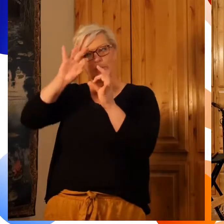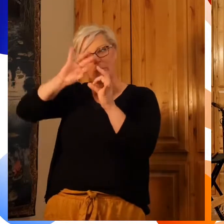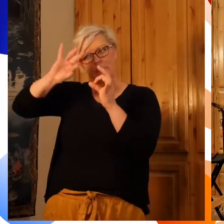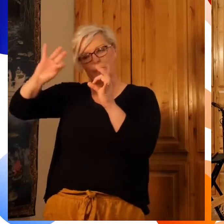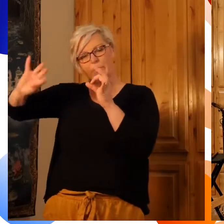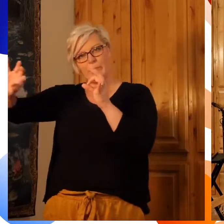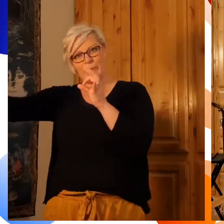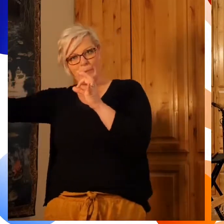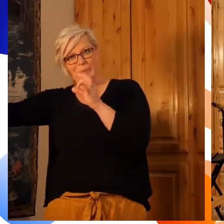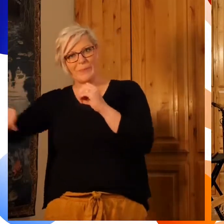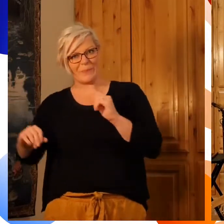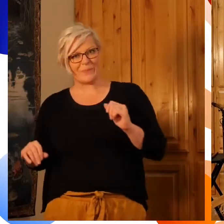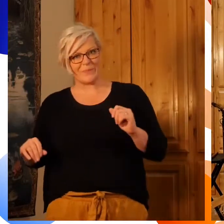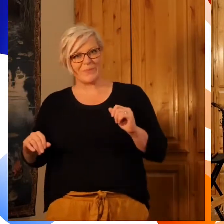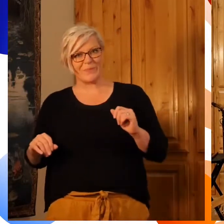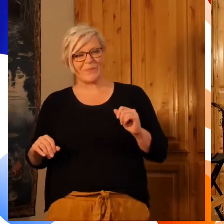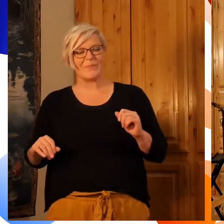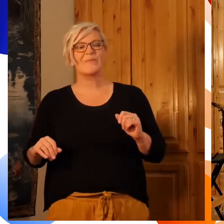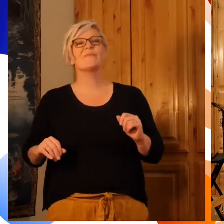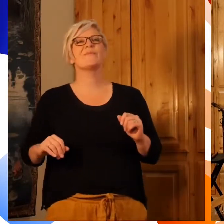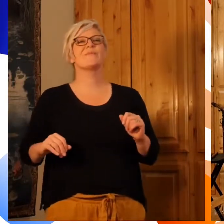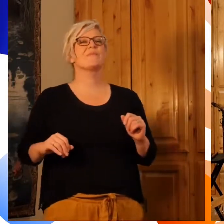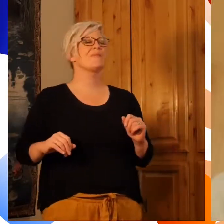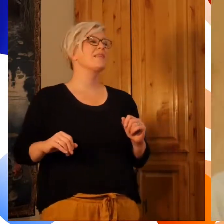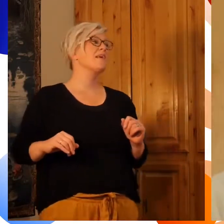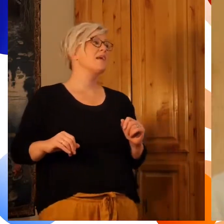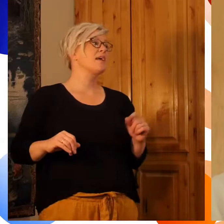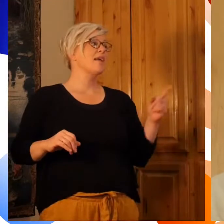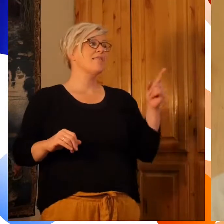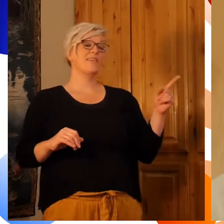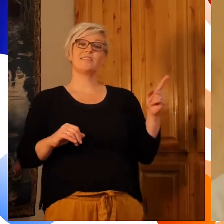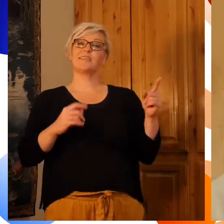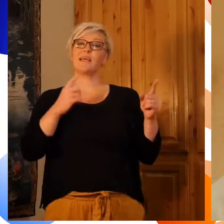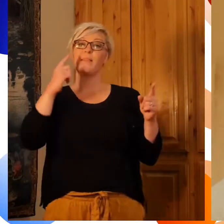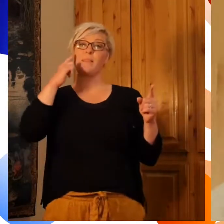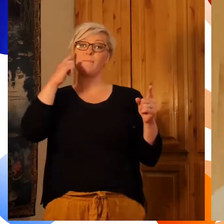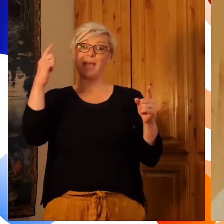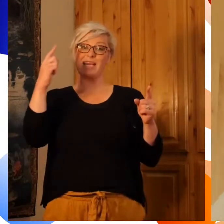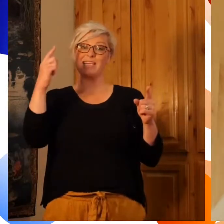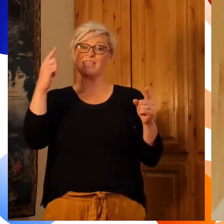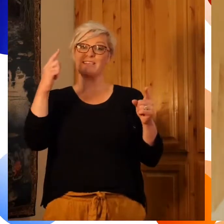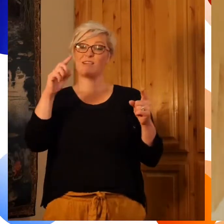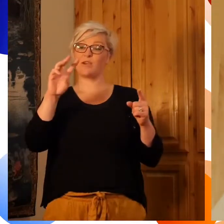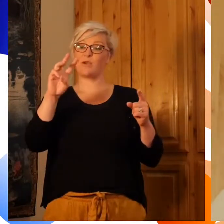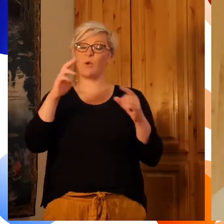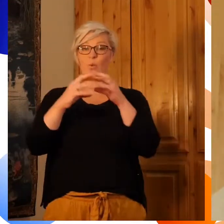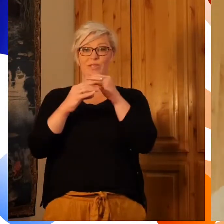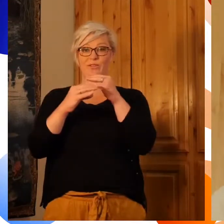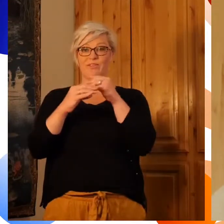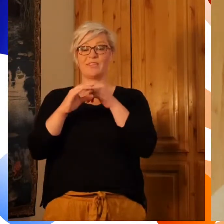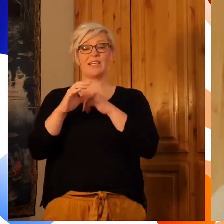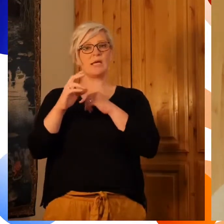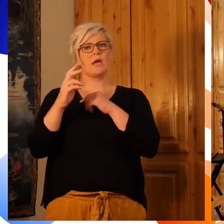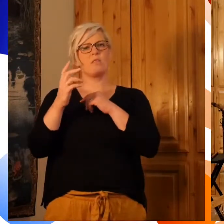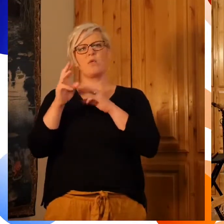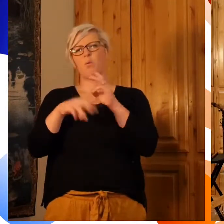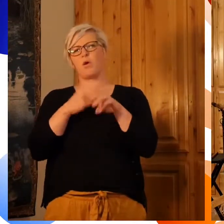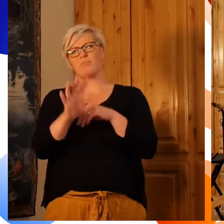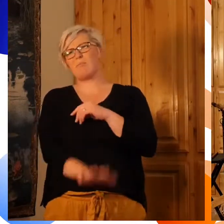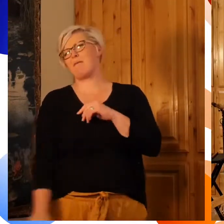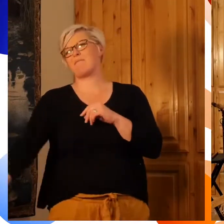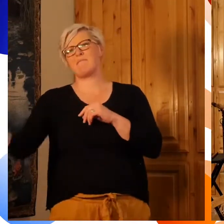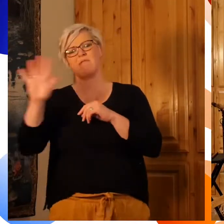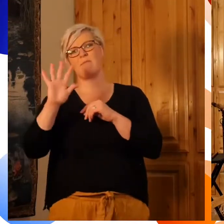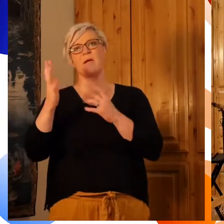course, the penny whistle, and these are seen all over the world. Like drums, penny whistles come in